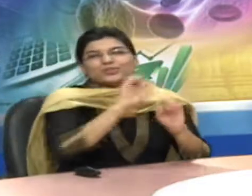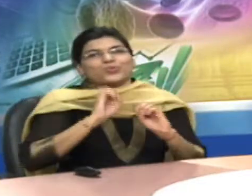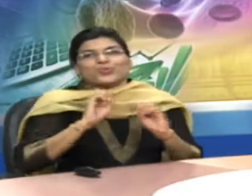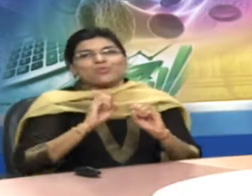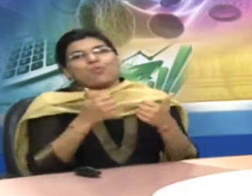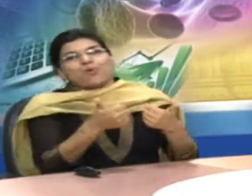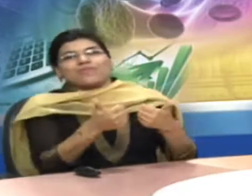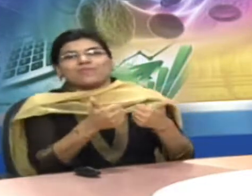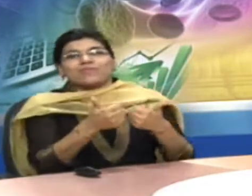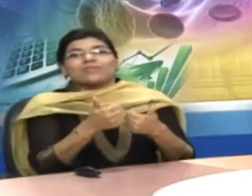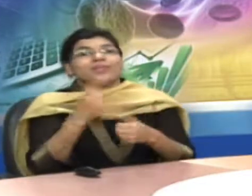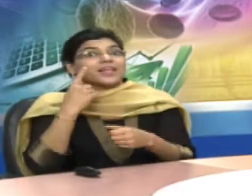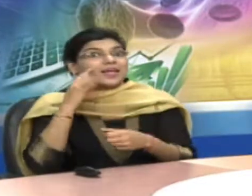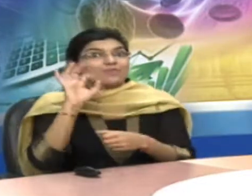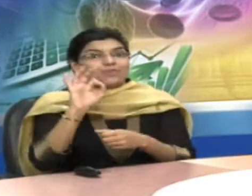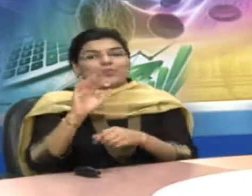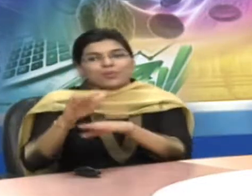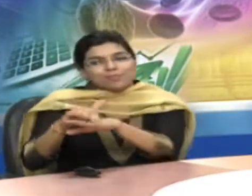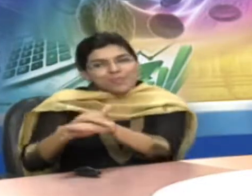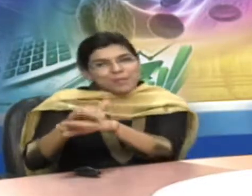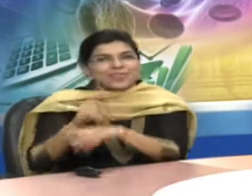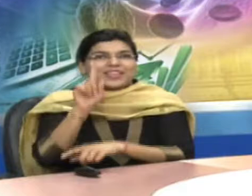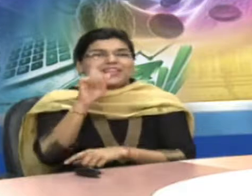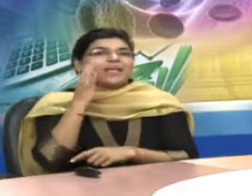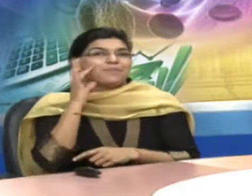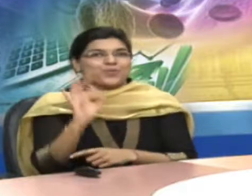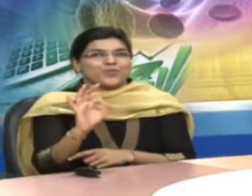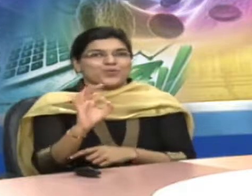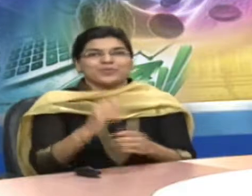It is quite obvious that we can become friendly with them.